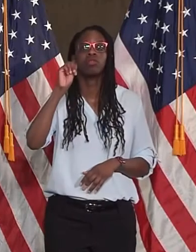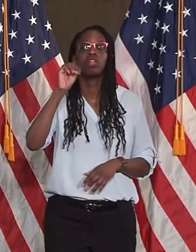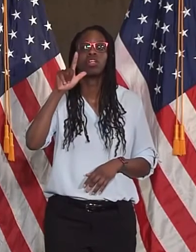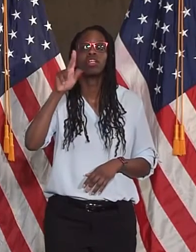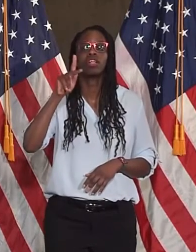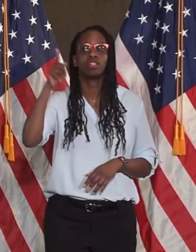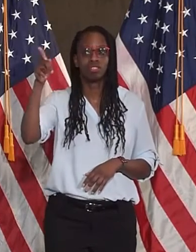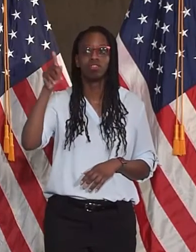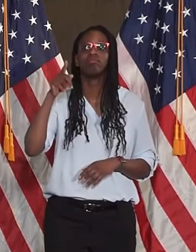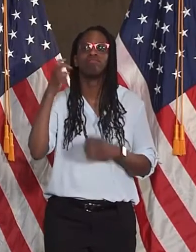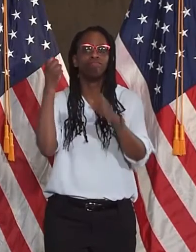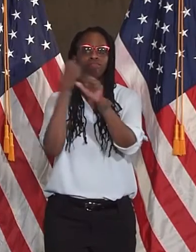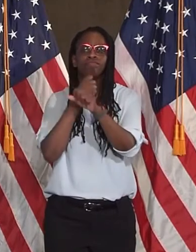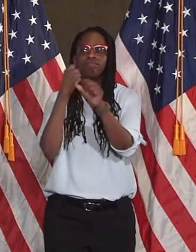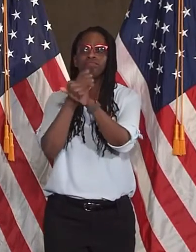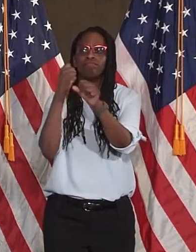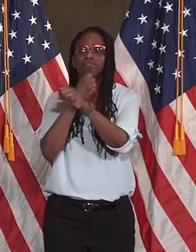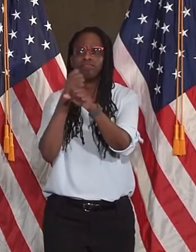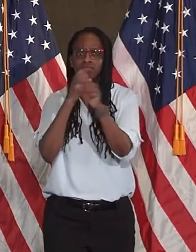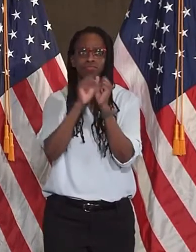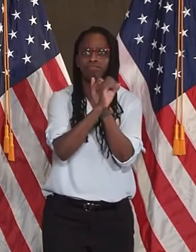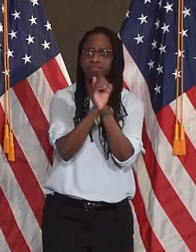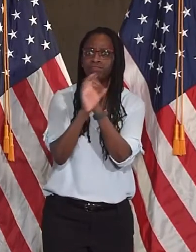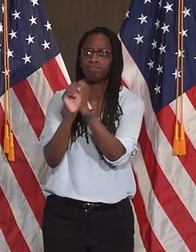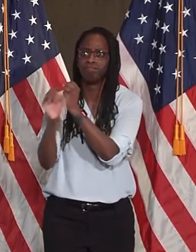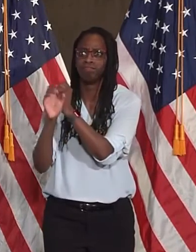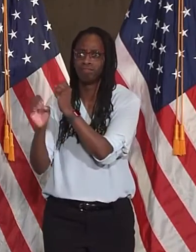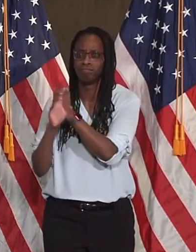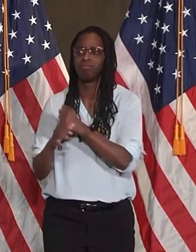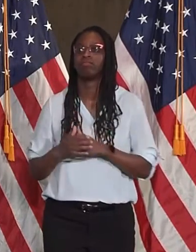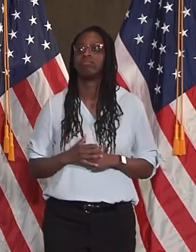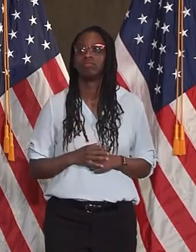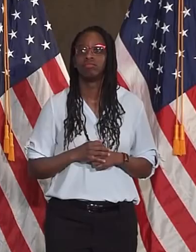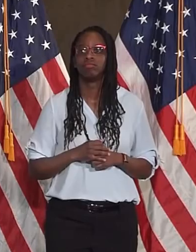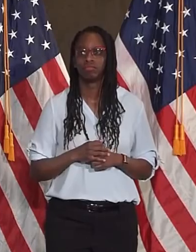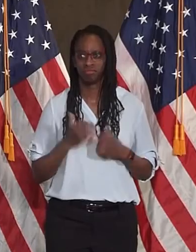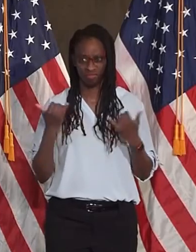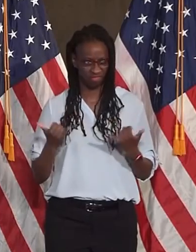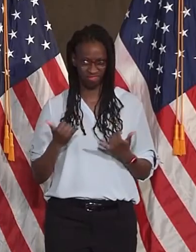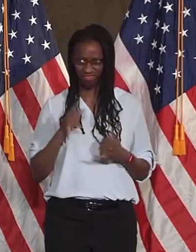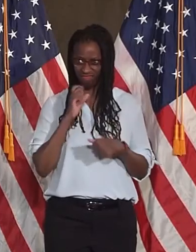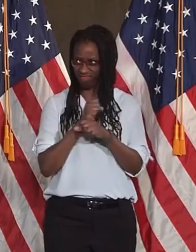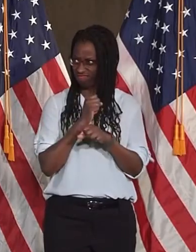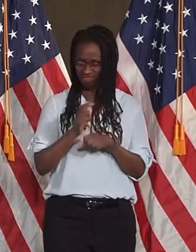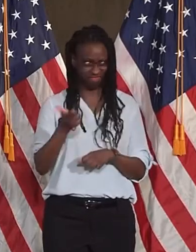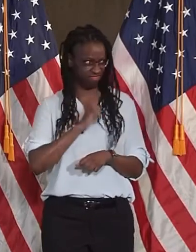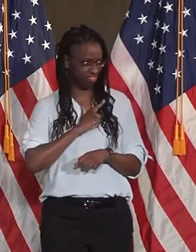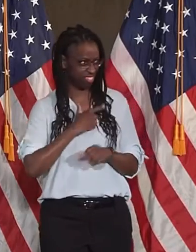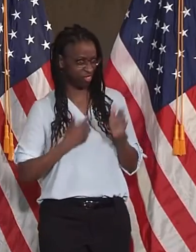now, here I am, making history of my own.